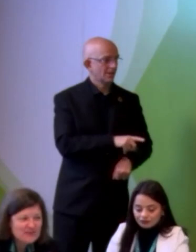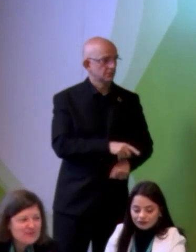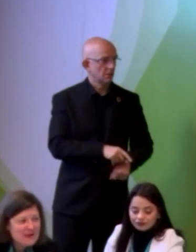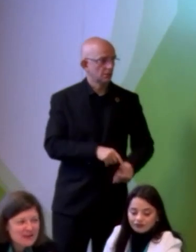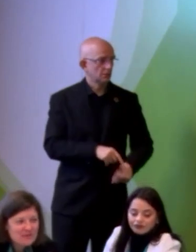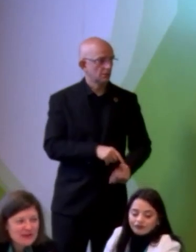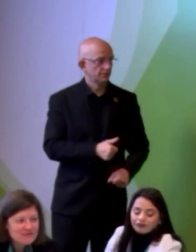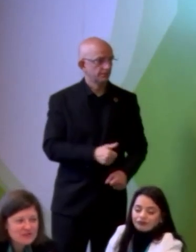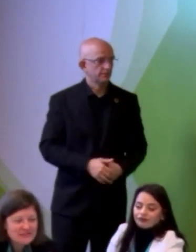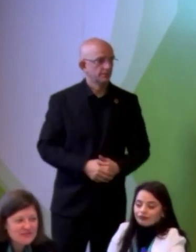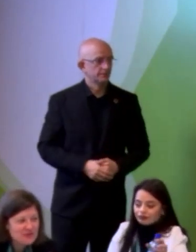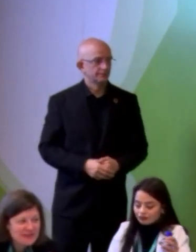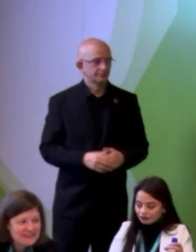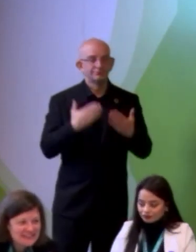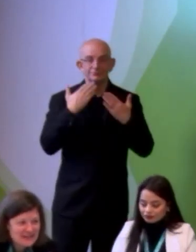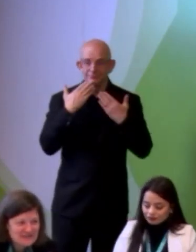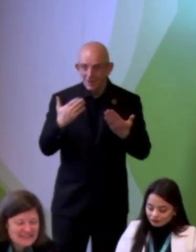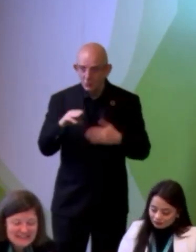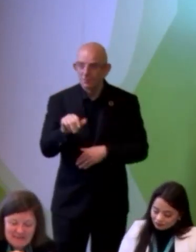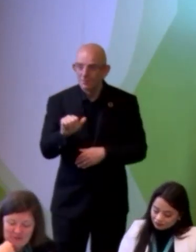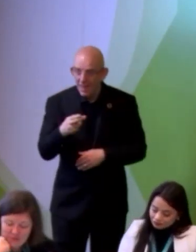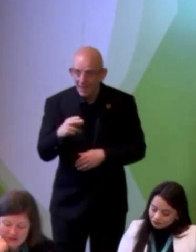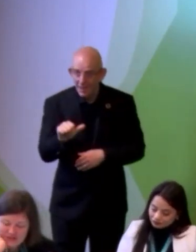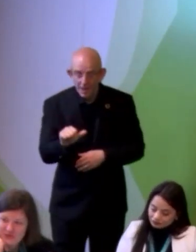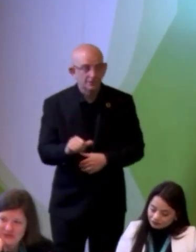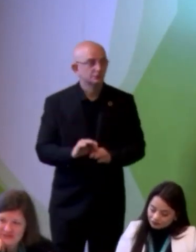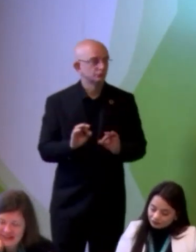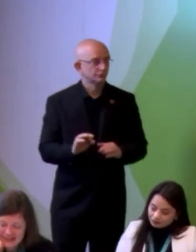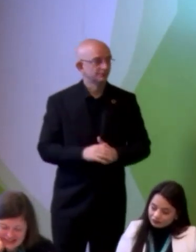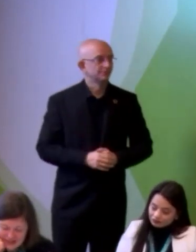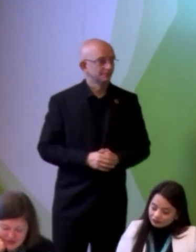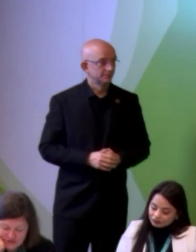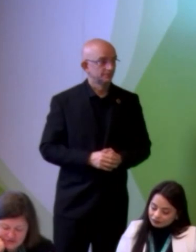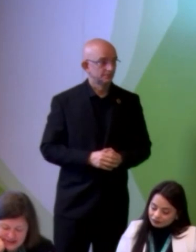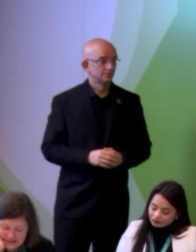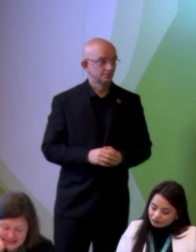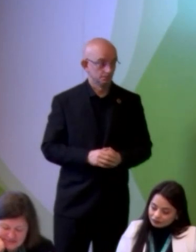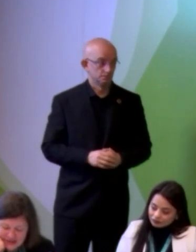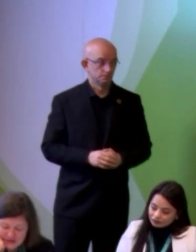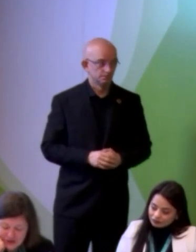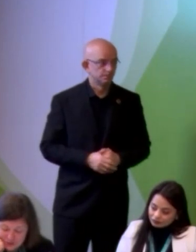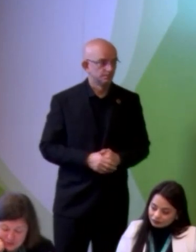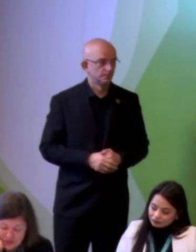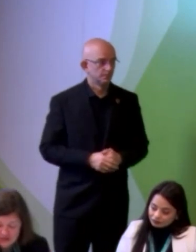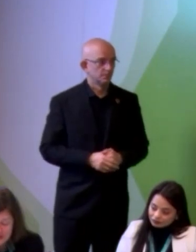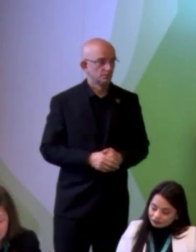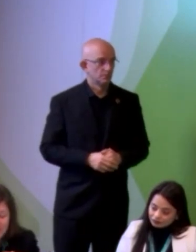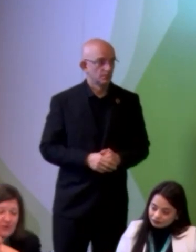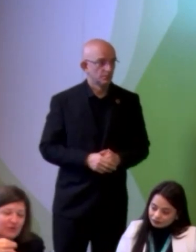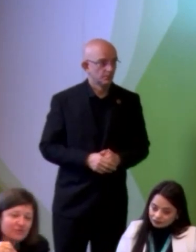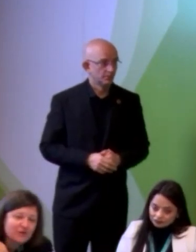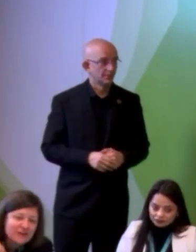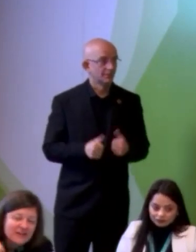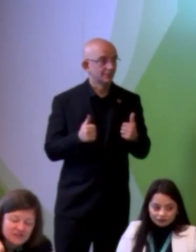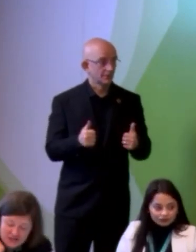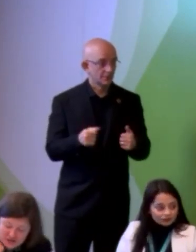Thank you, Maha. We have just a few minutes left, but I wanted to invite another friend, Esther Akumu, the Director